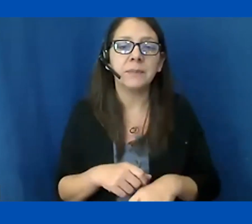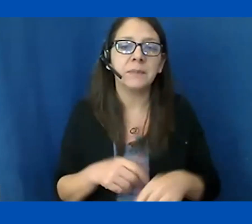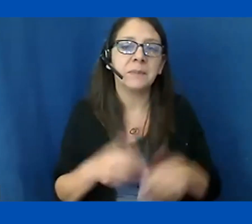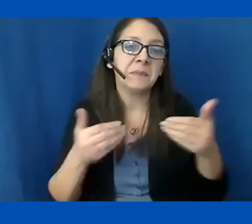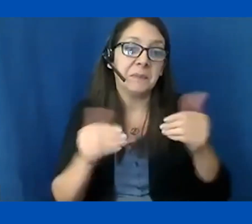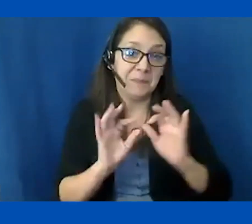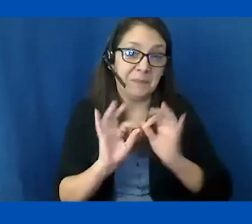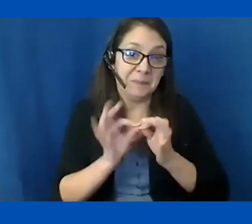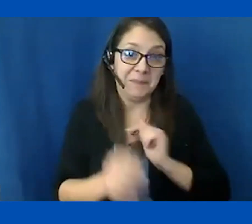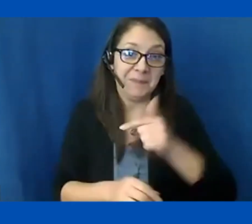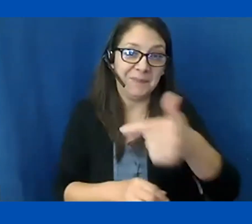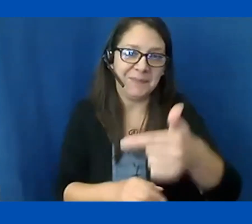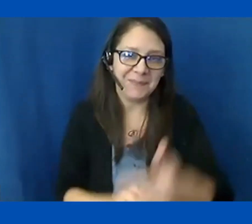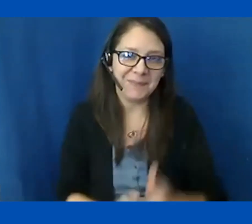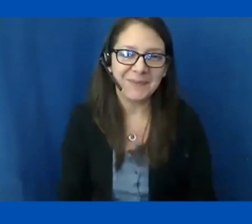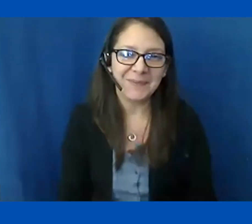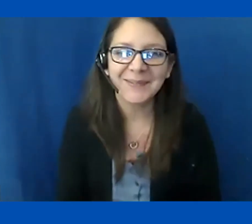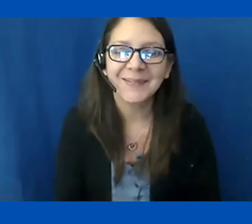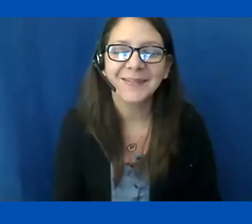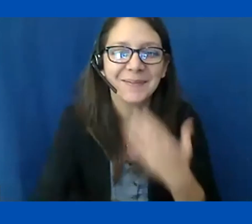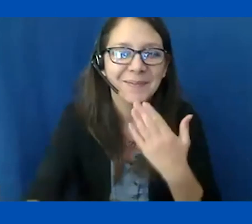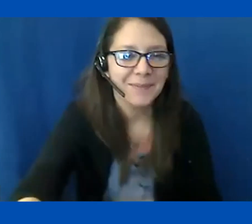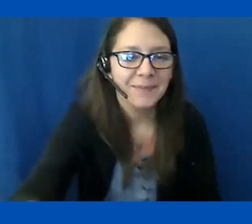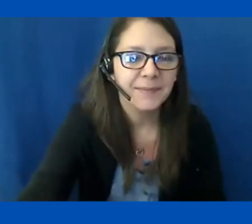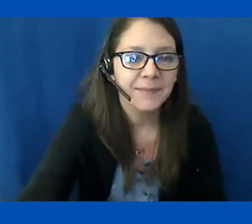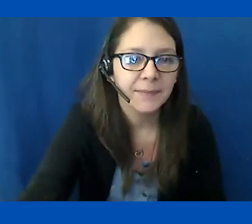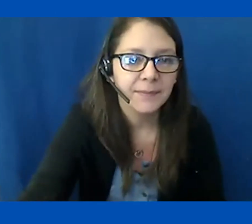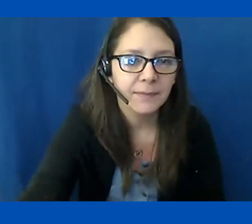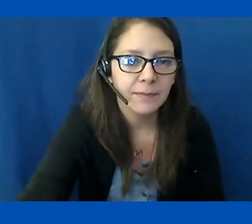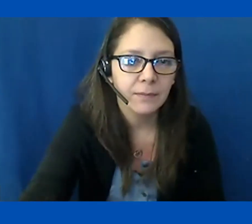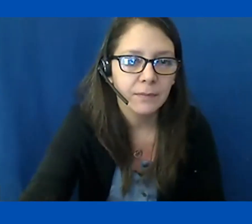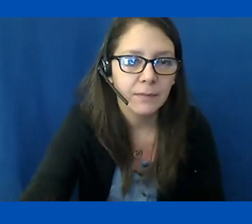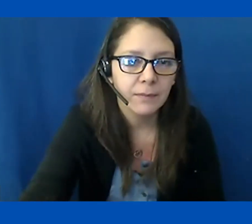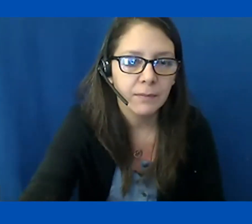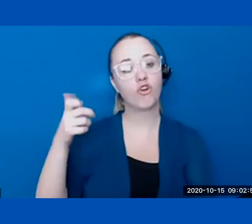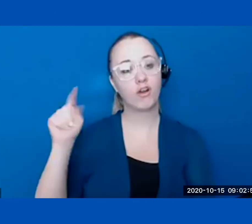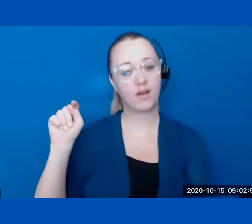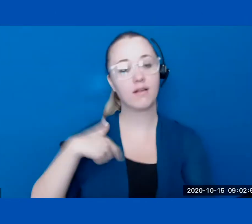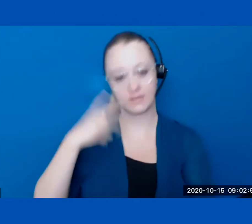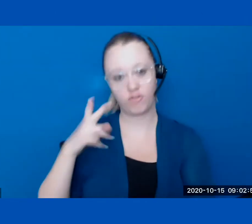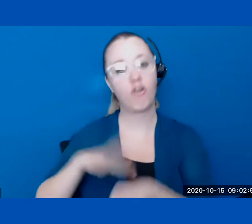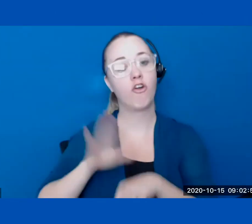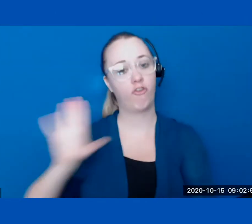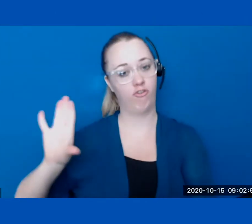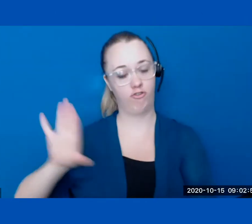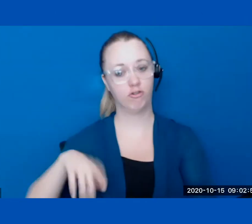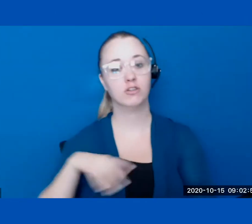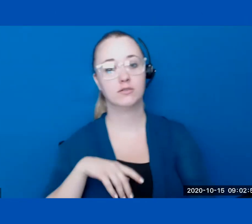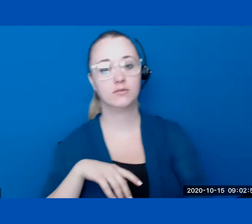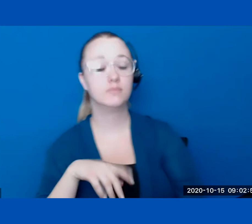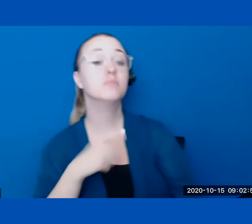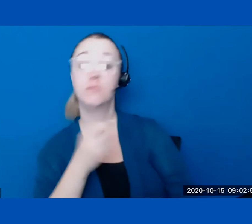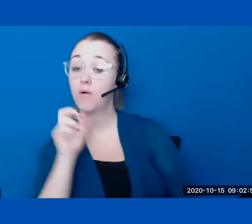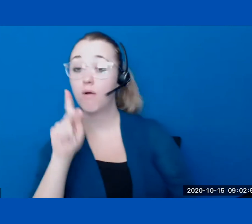Okay. They So, came up on Margaret's. okay. I didn't see them on yours. Okay. So we can do it that